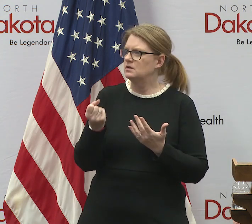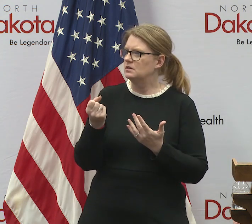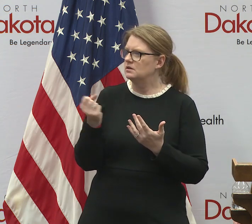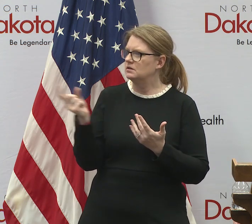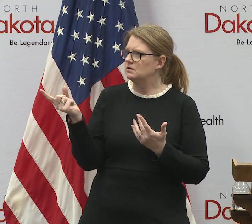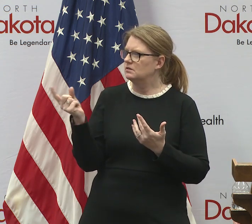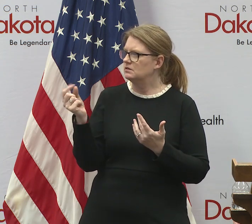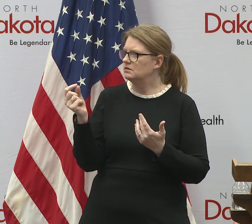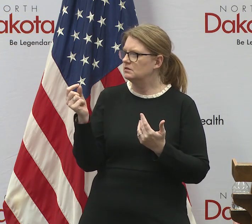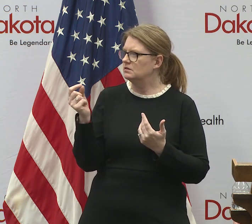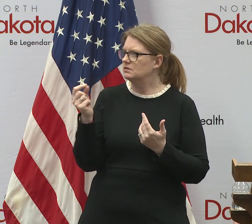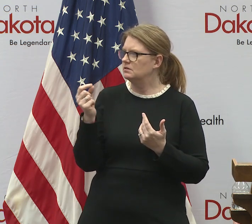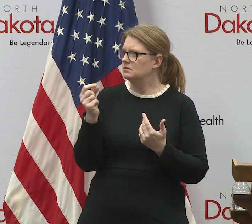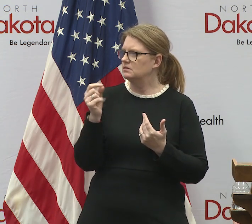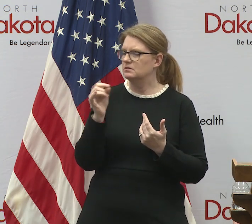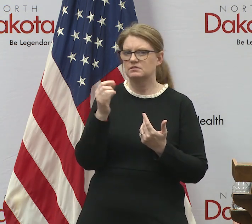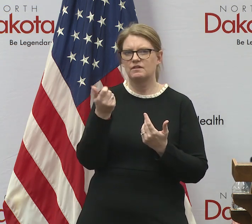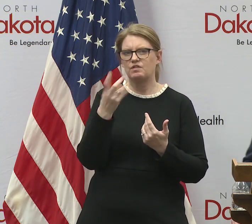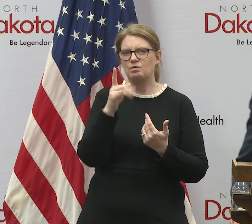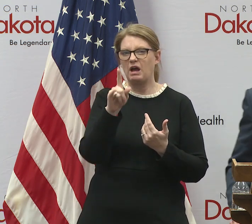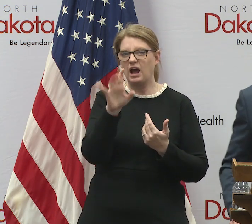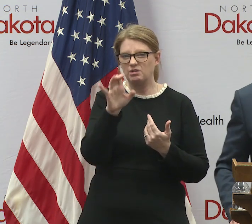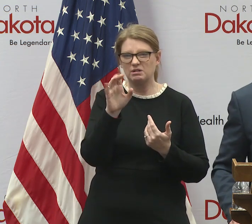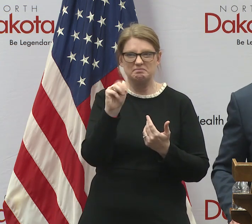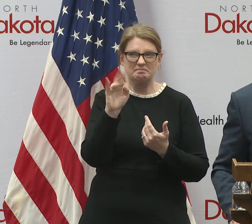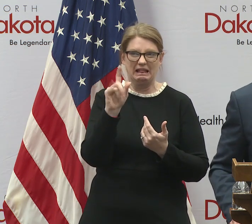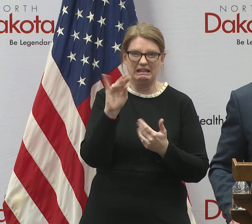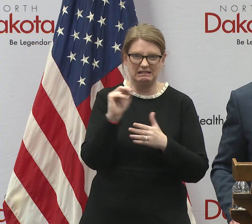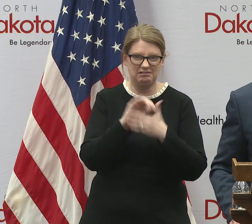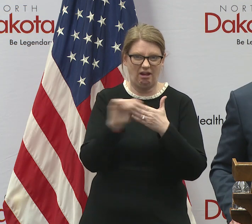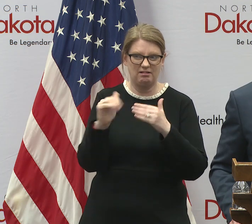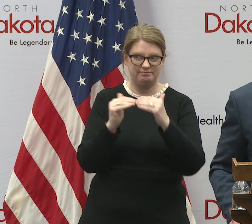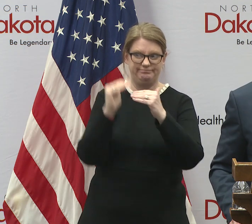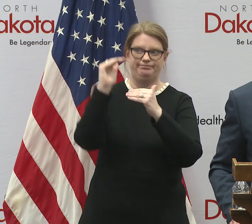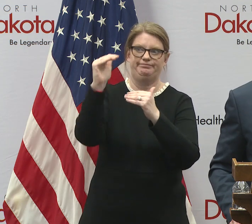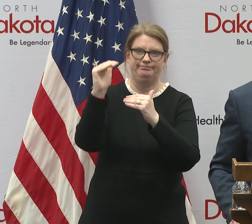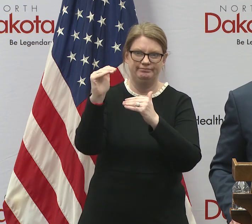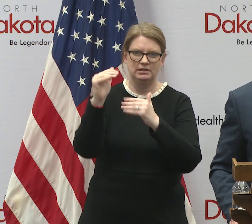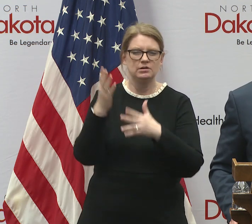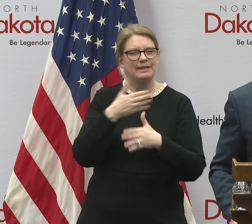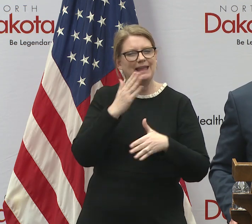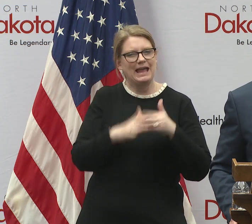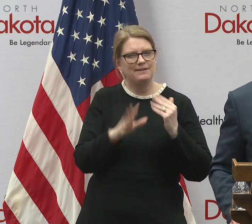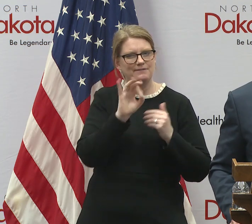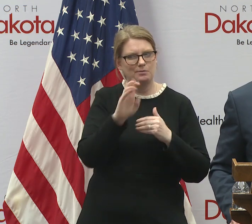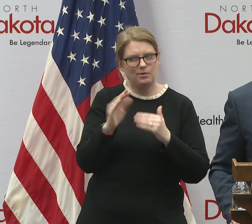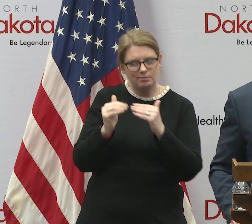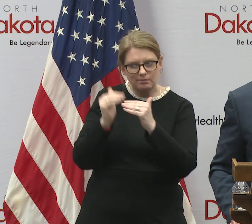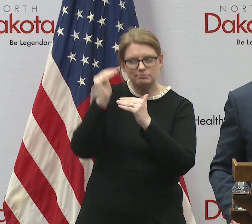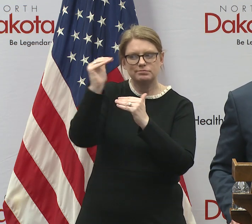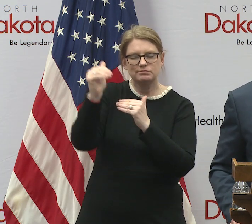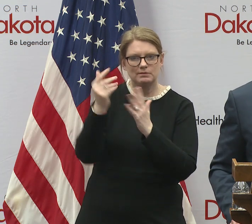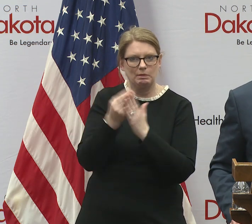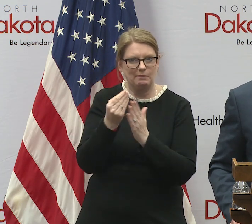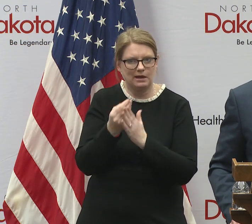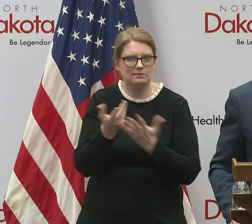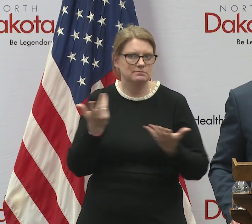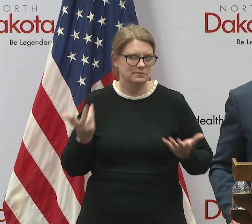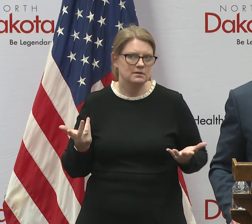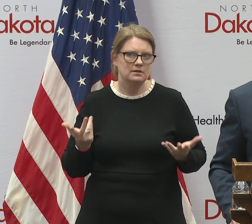than couple $100 million ahead through the end of February, and so. And